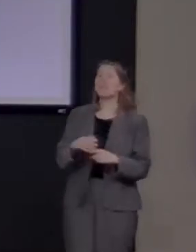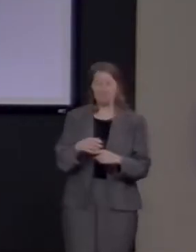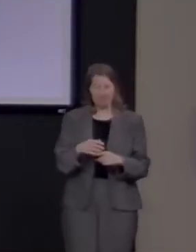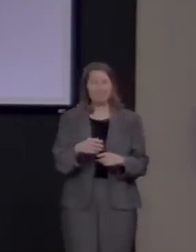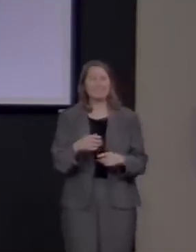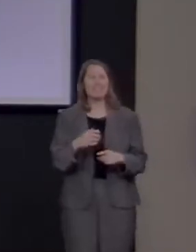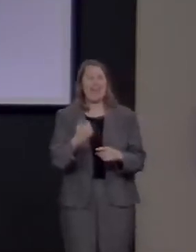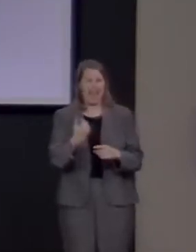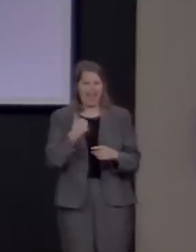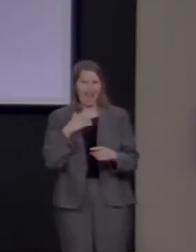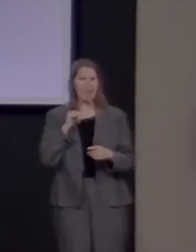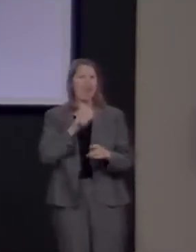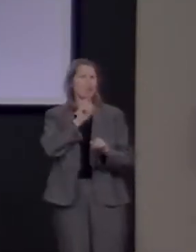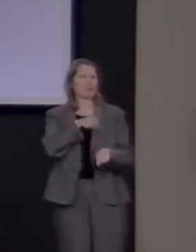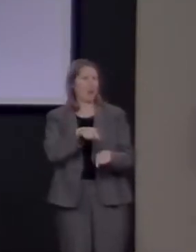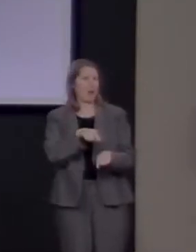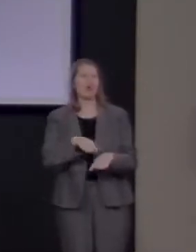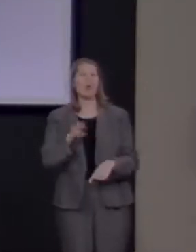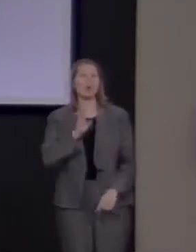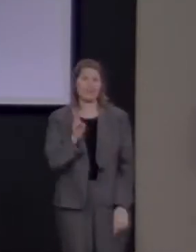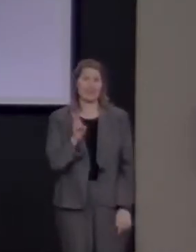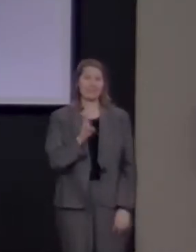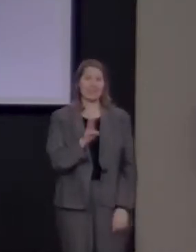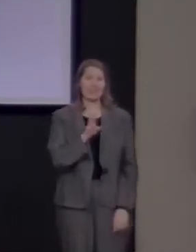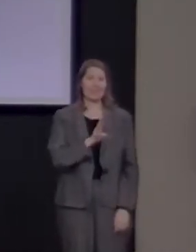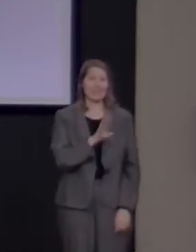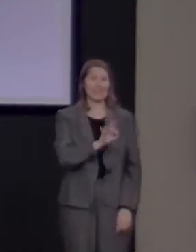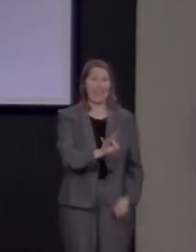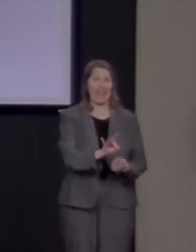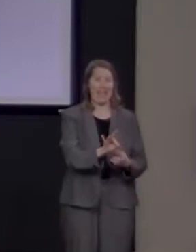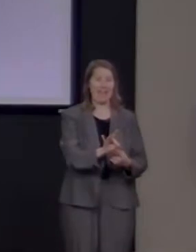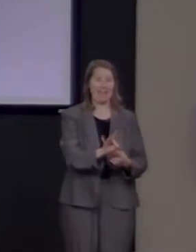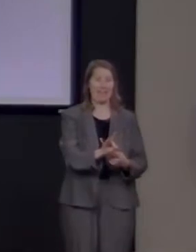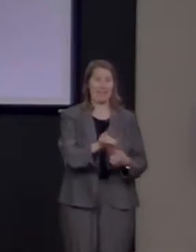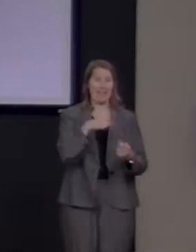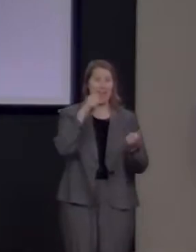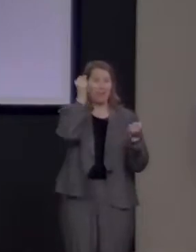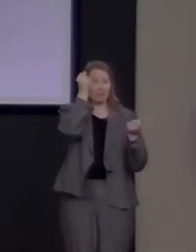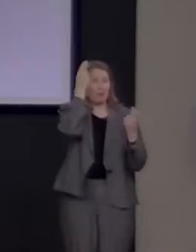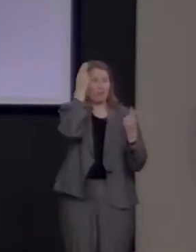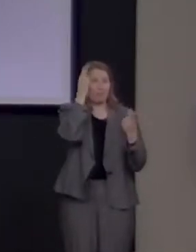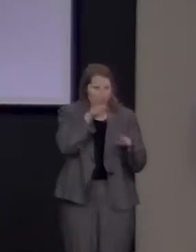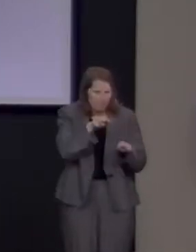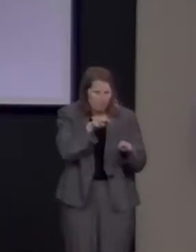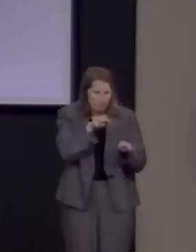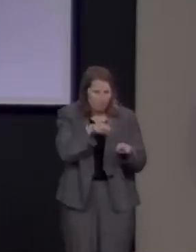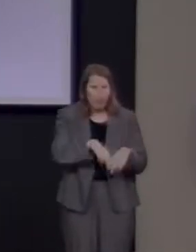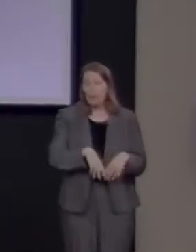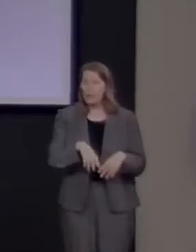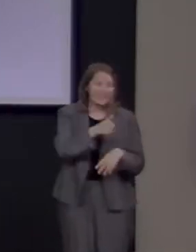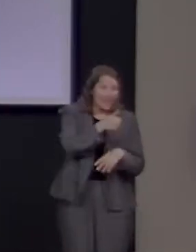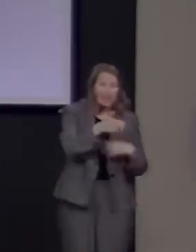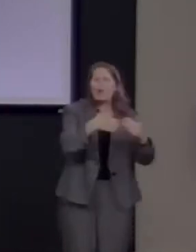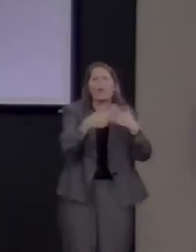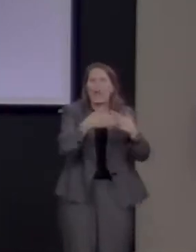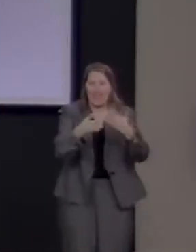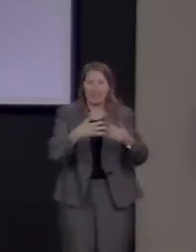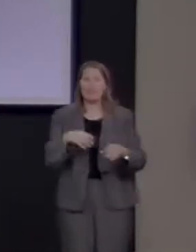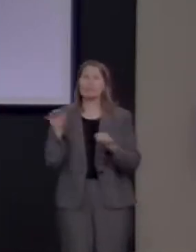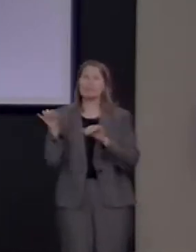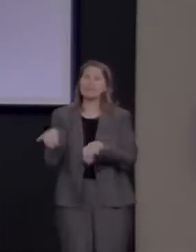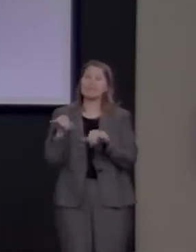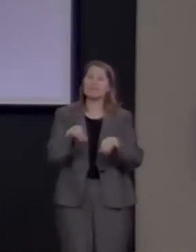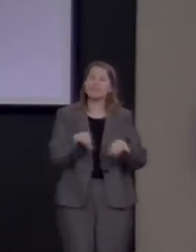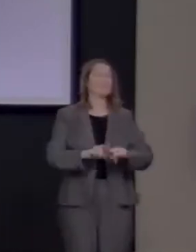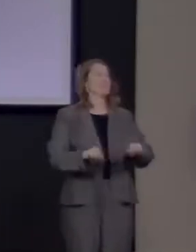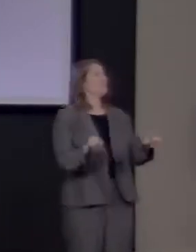these deviants. So, for example, a response to the 8 after repeating 6, 6, 6, 6, 6, or a response to 10 after again repeating the